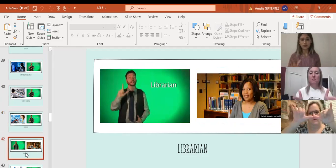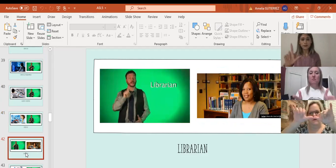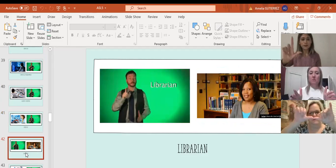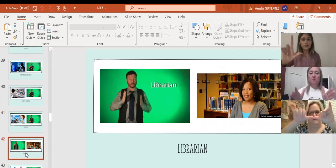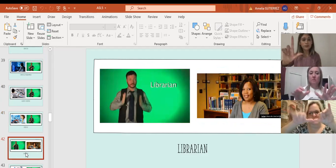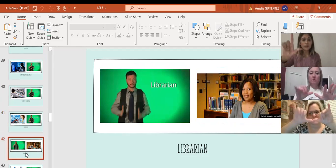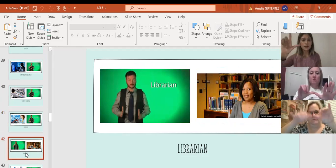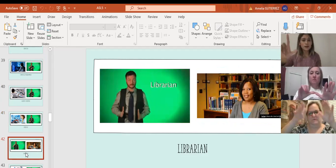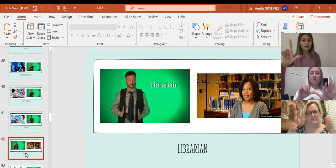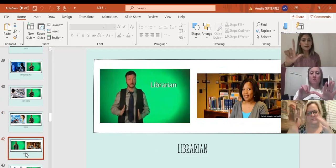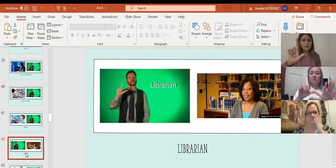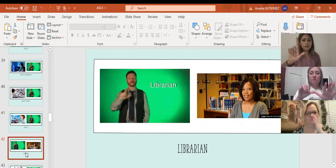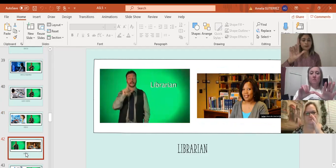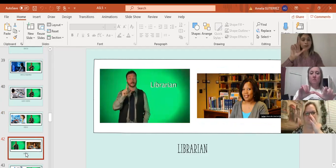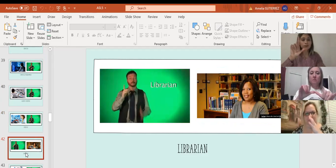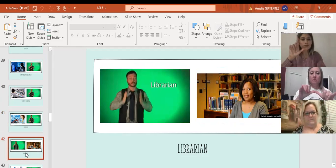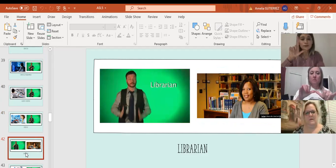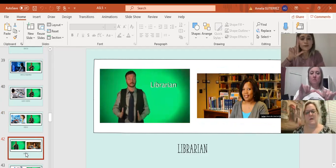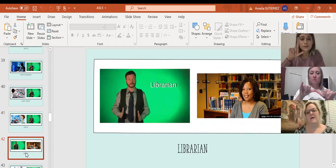So the wise engineer.